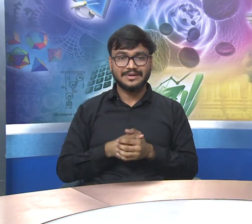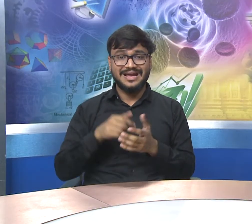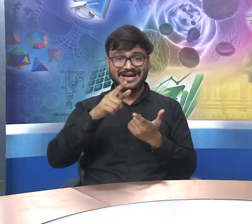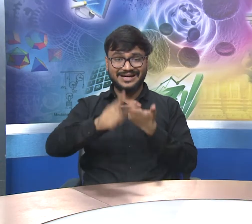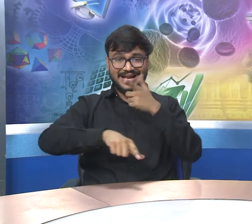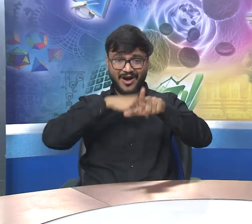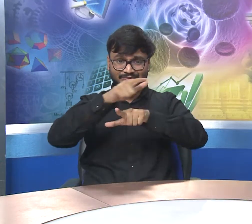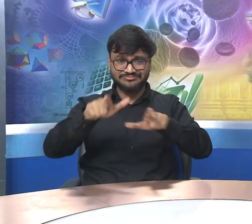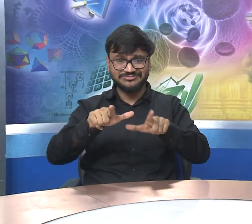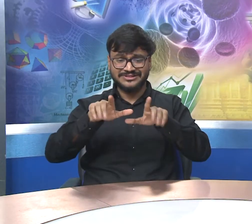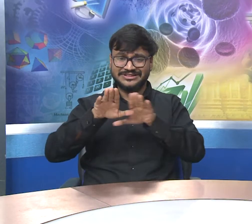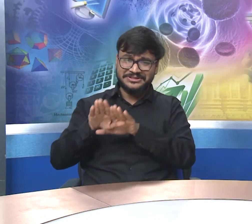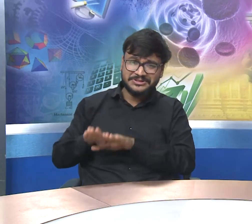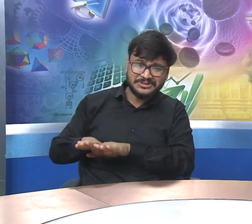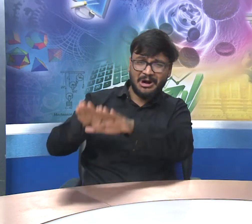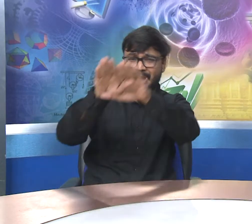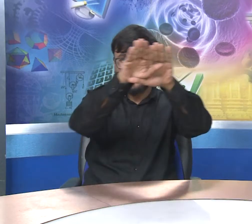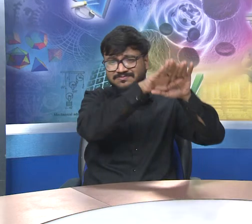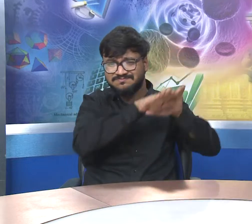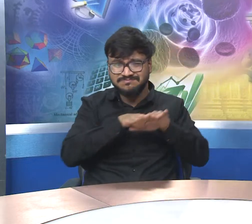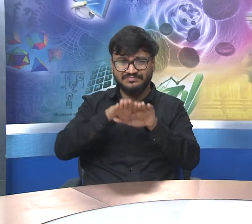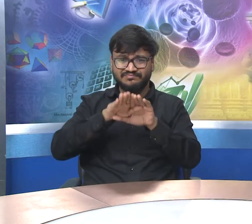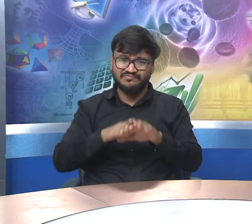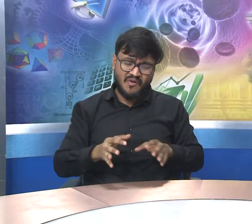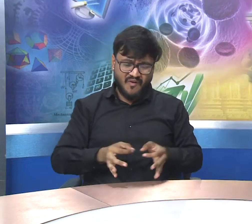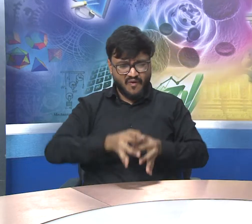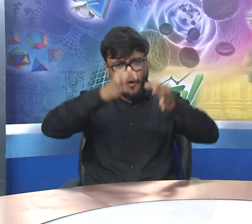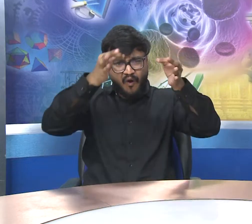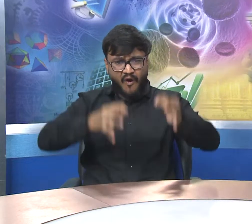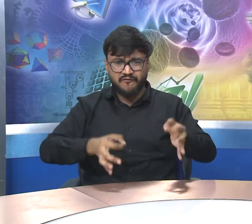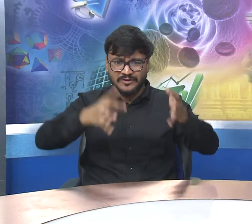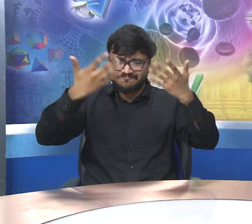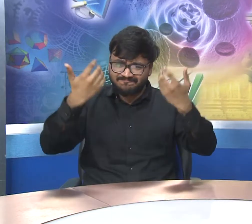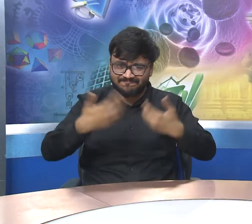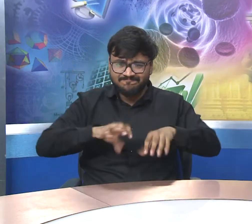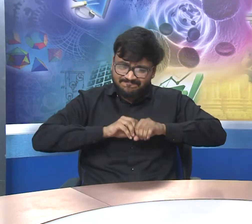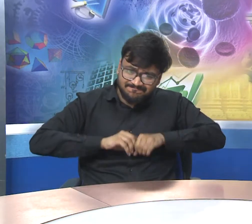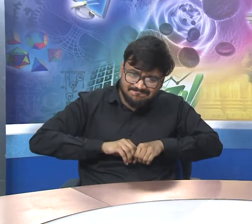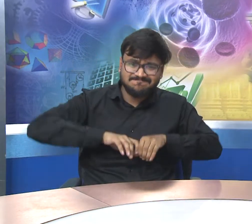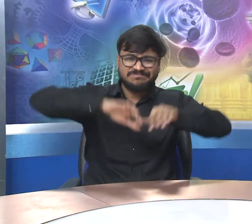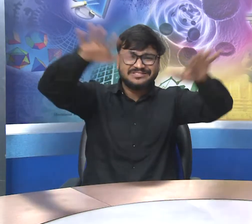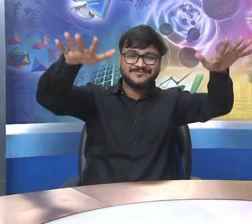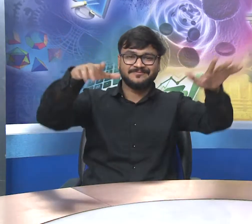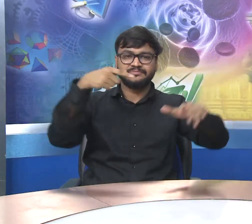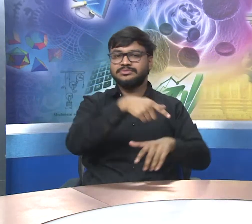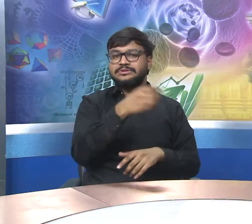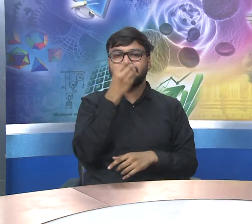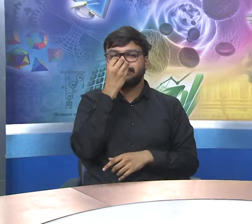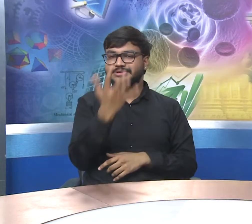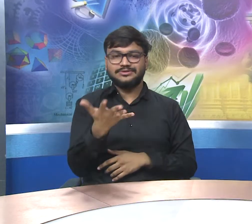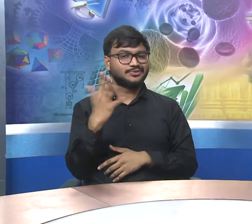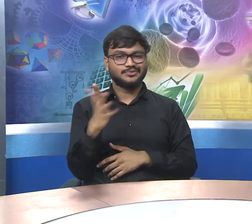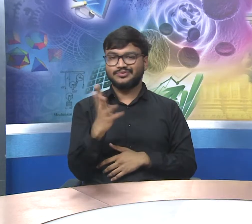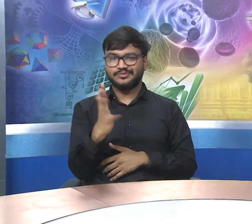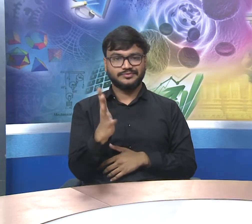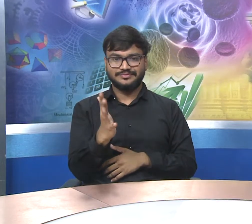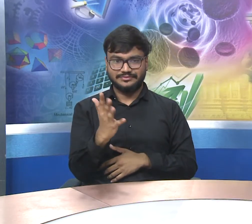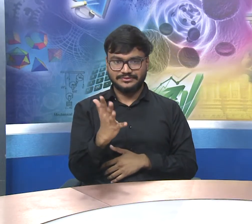the answer is no. Because standardization of a language does not happen by simply